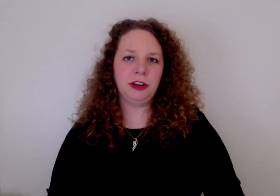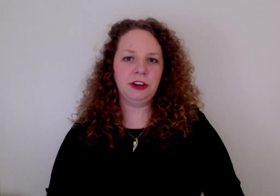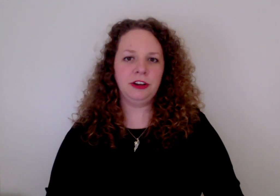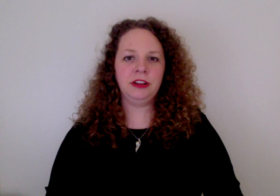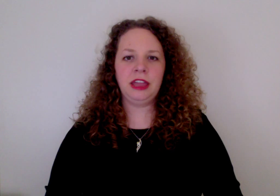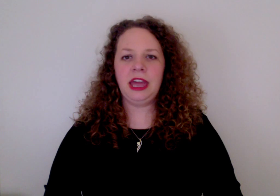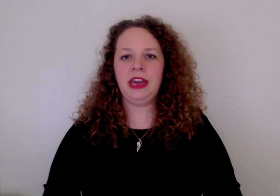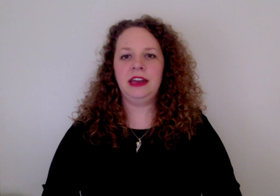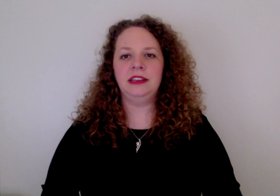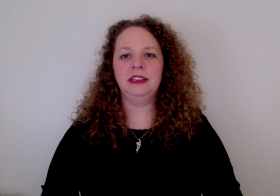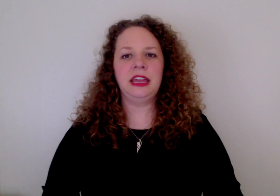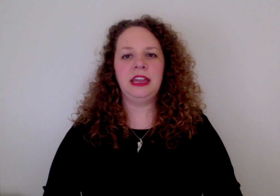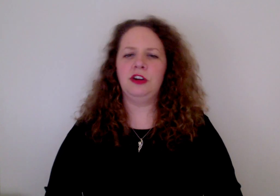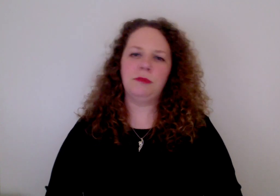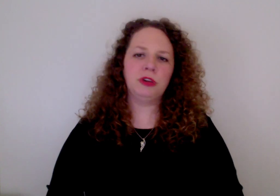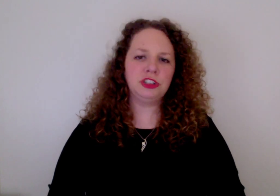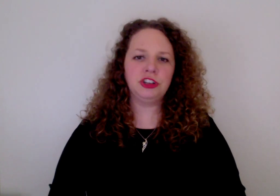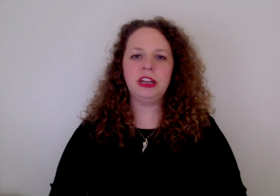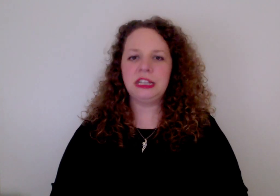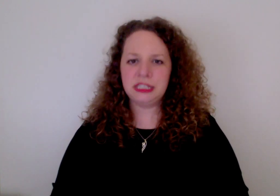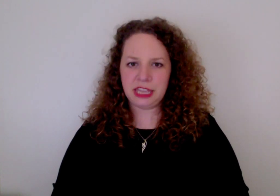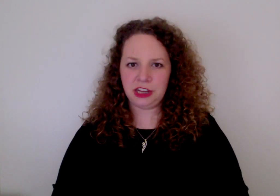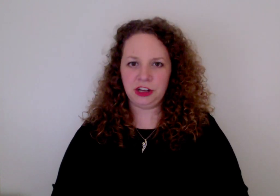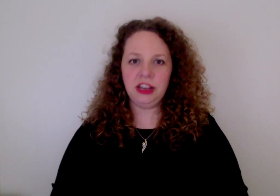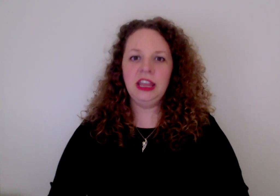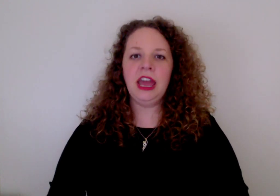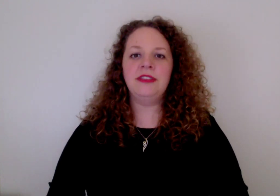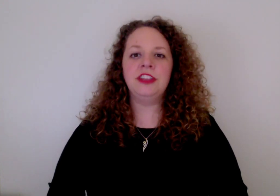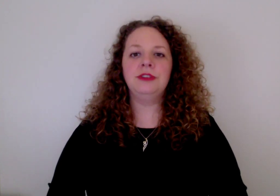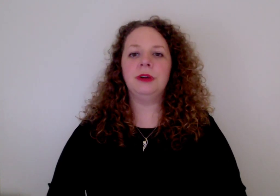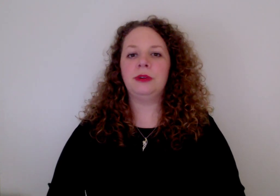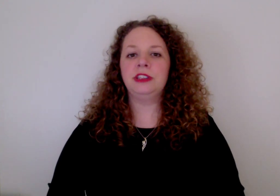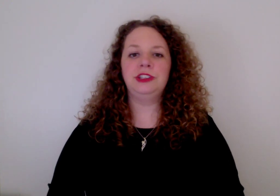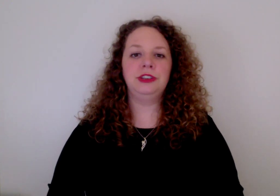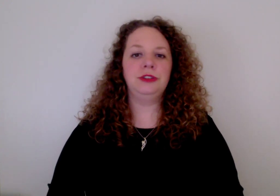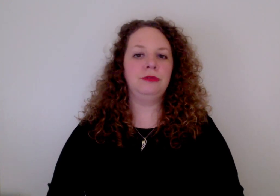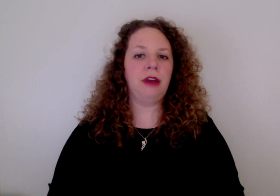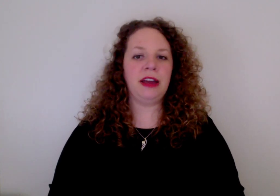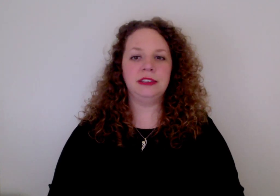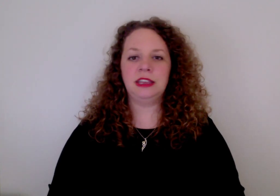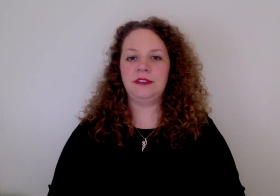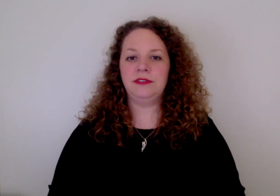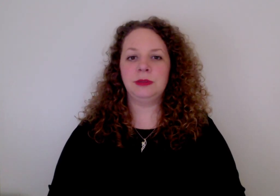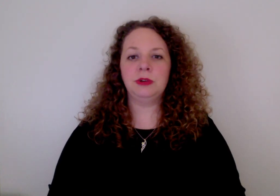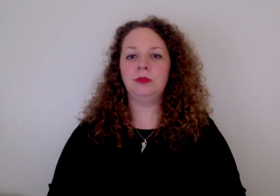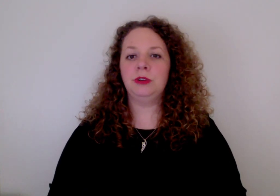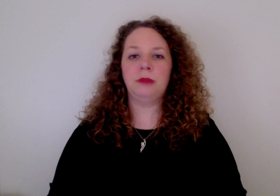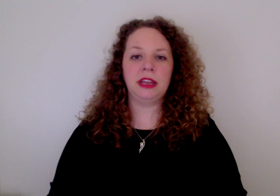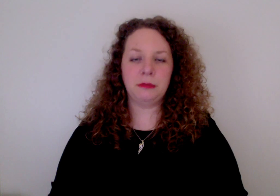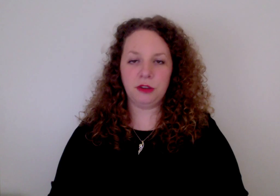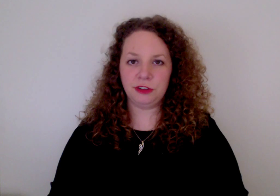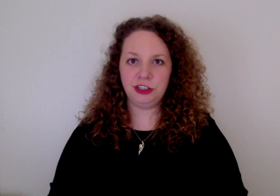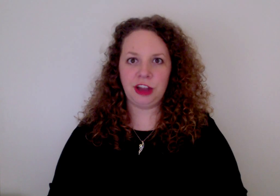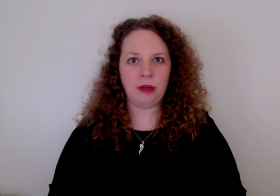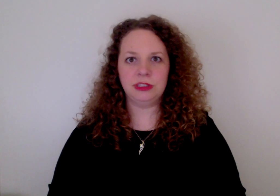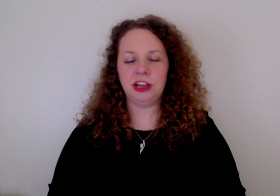copier and a printer and a scanner, and then you are going to ask if someone would mind coming over to your house and helping